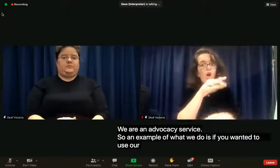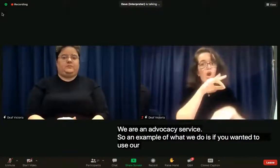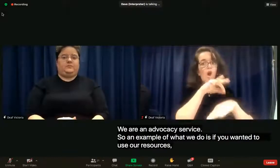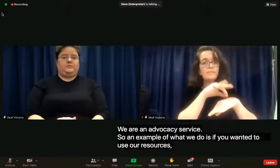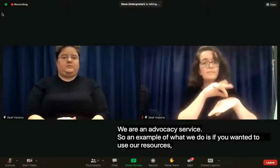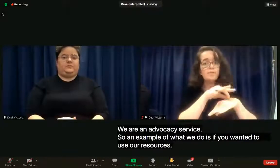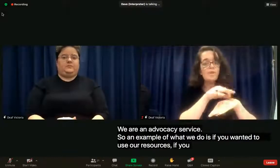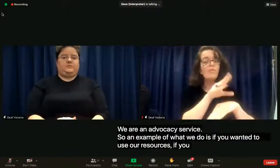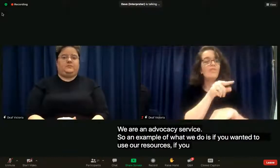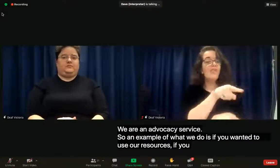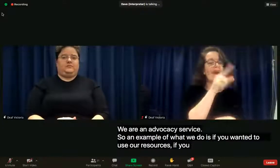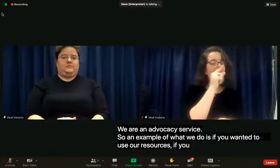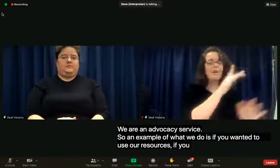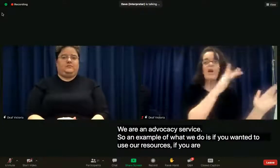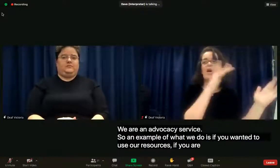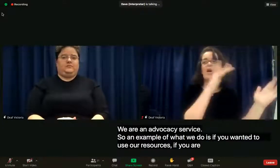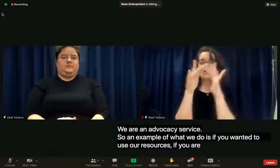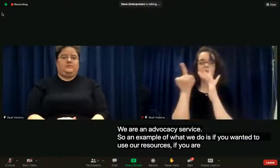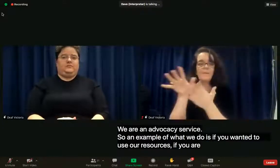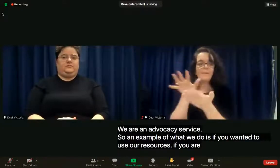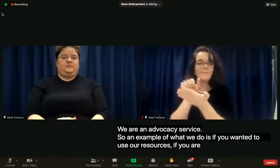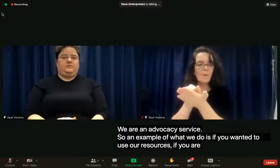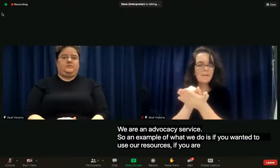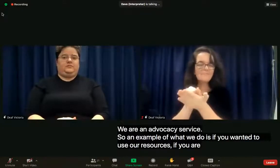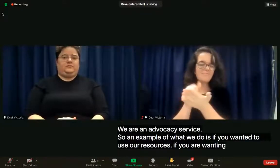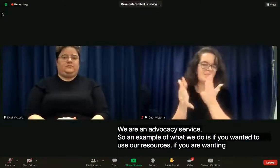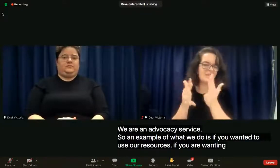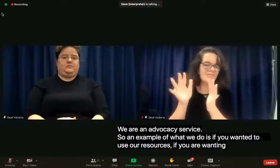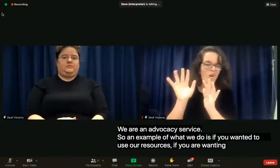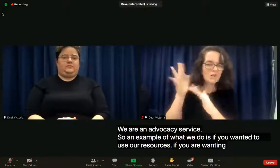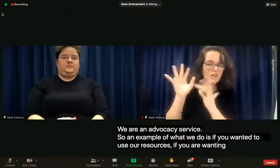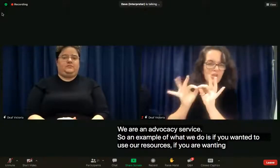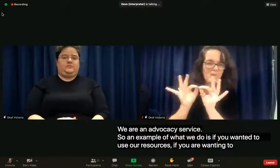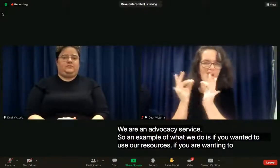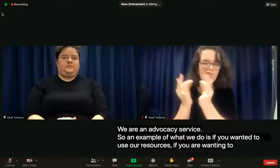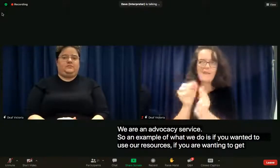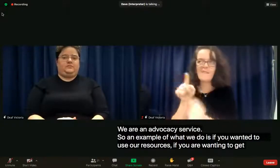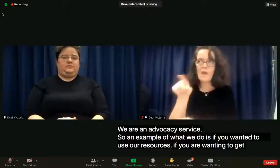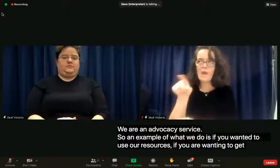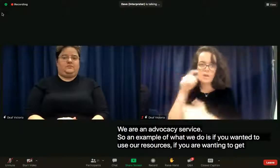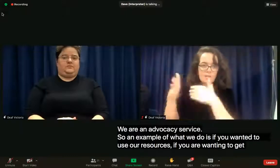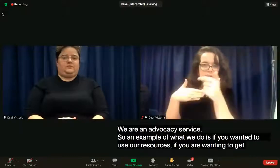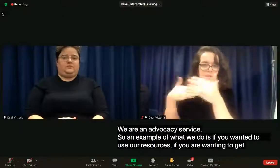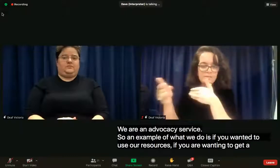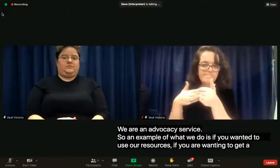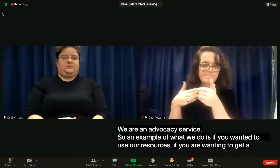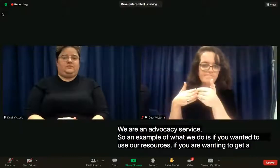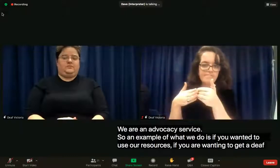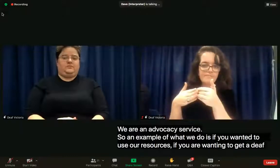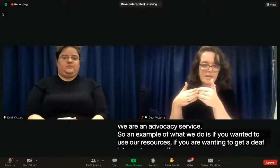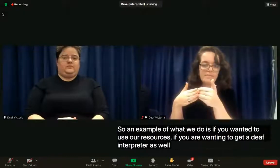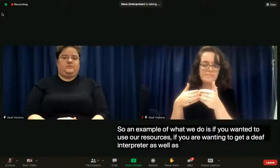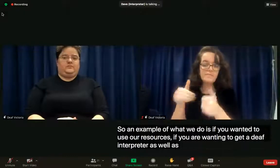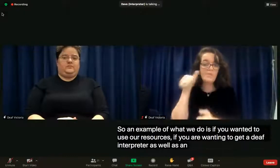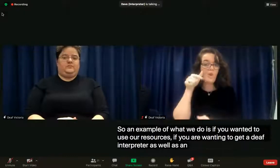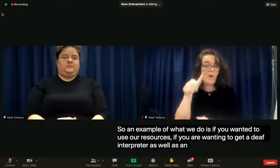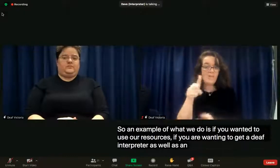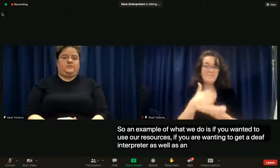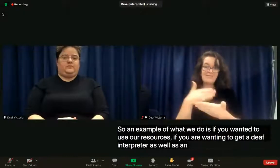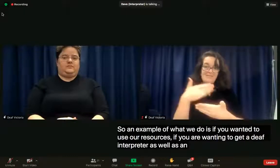get a deaf interpreter as well as an Auslan interpreter, then really a booking office is the best place to be able to